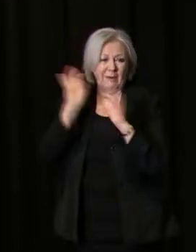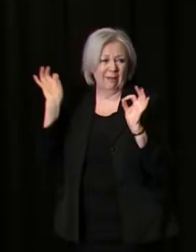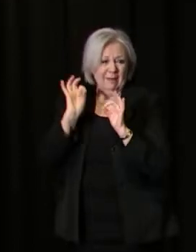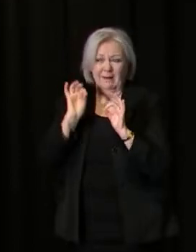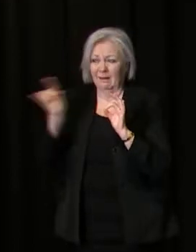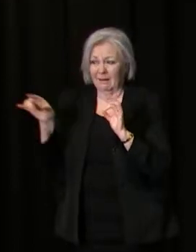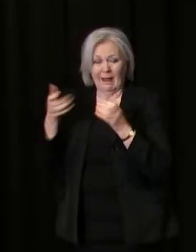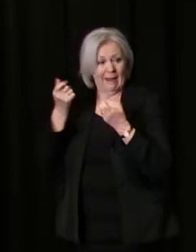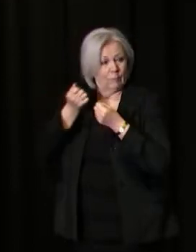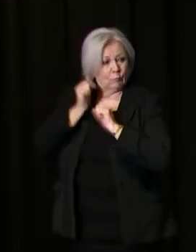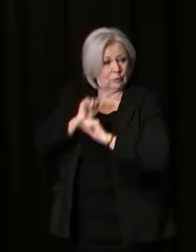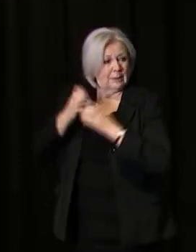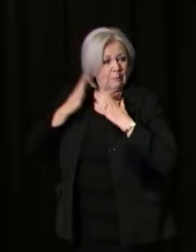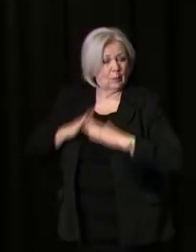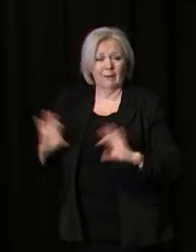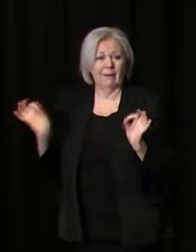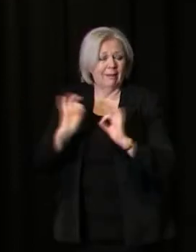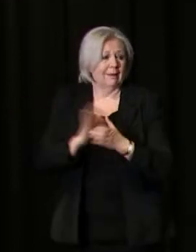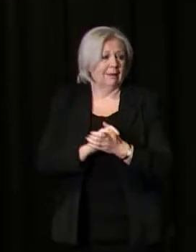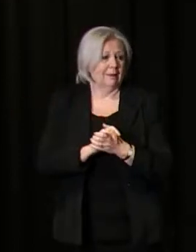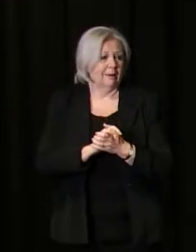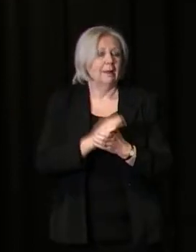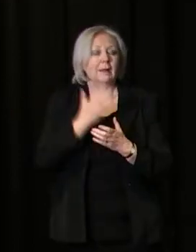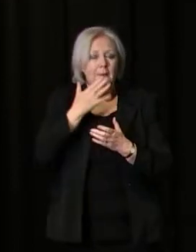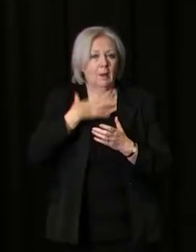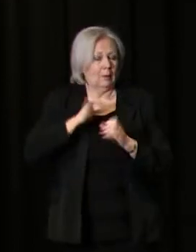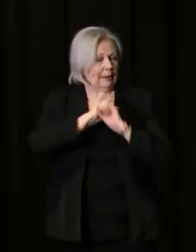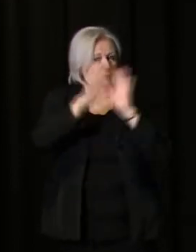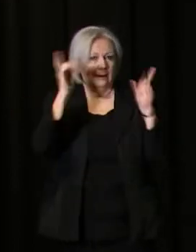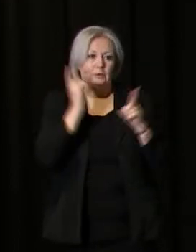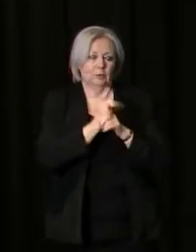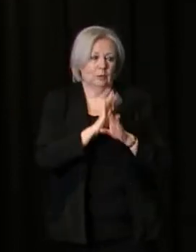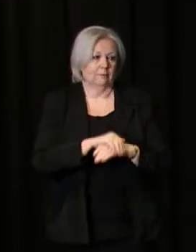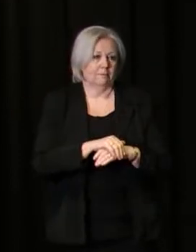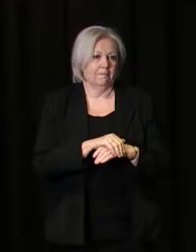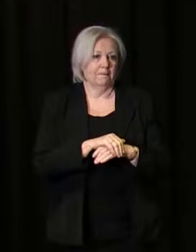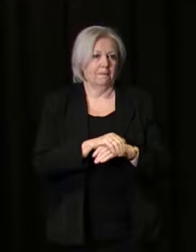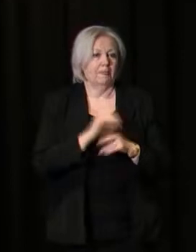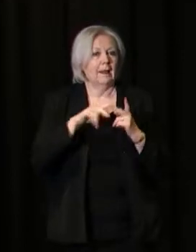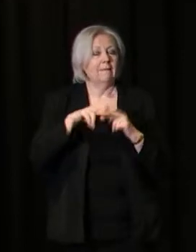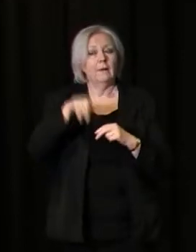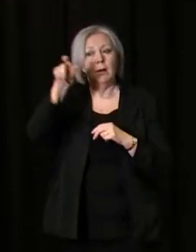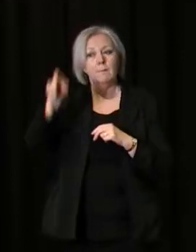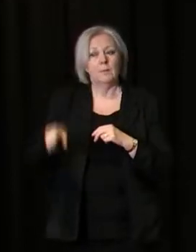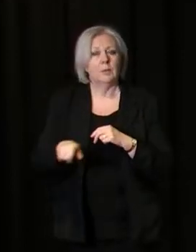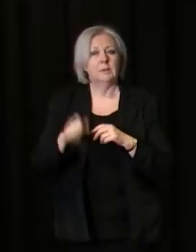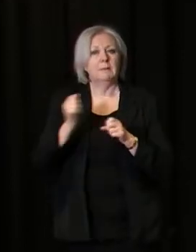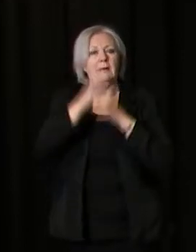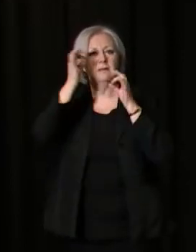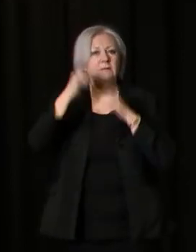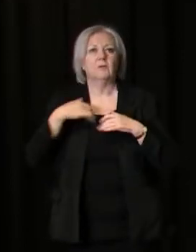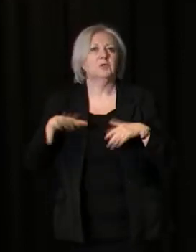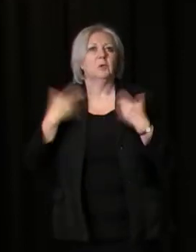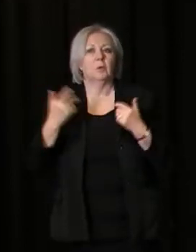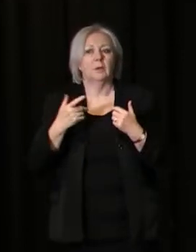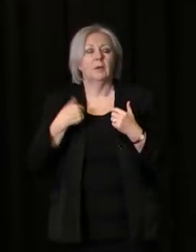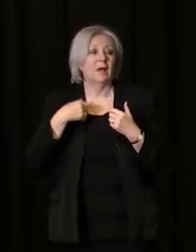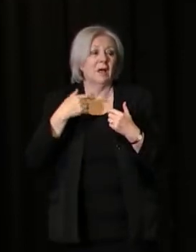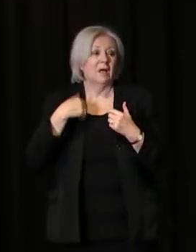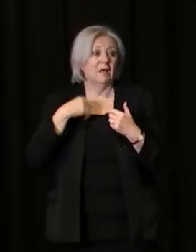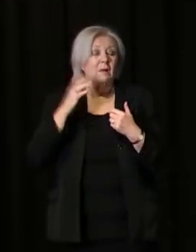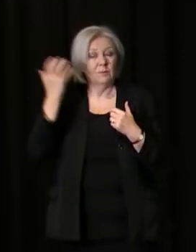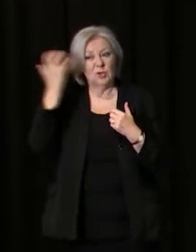So just to be really clear about this, if you've made the choice, I'd respectfully say the wrong choice, to not get